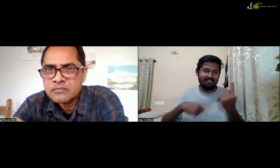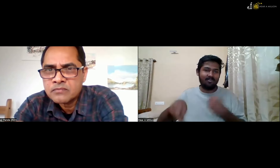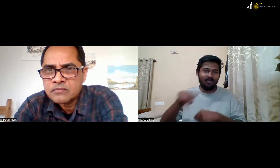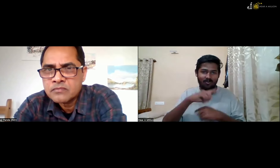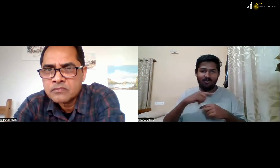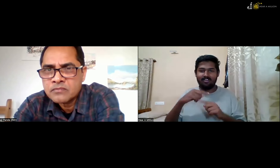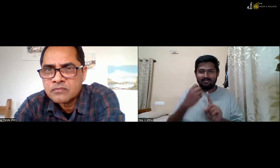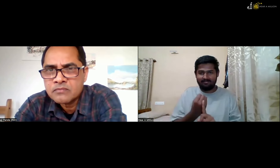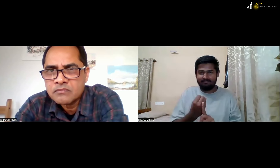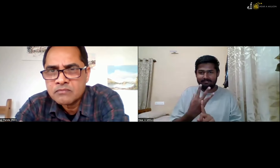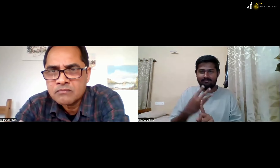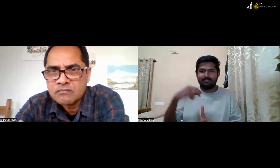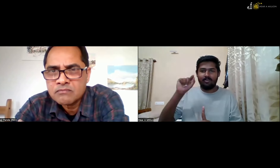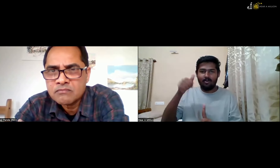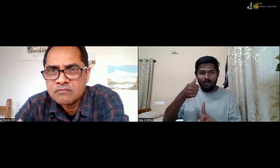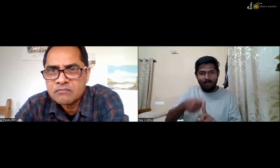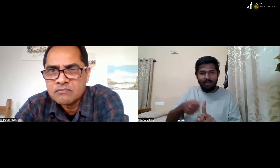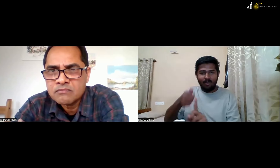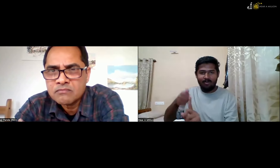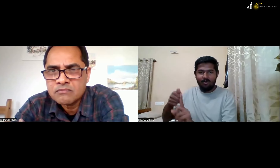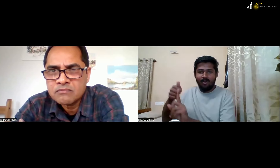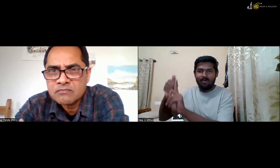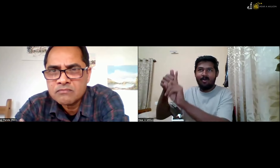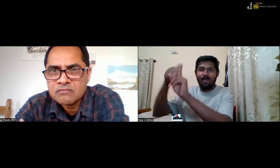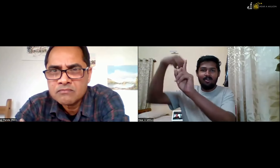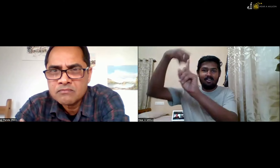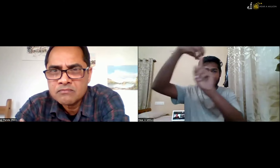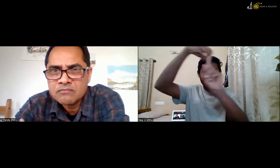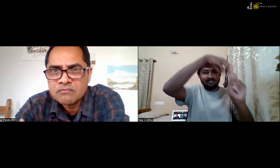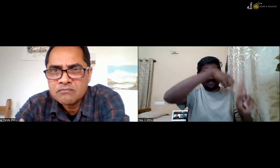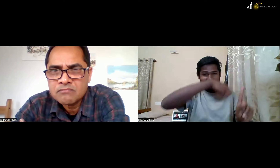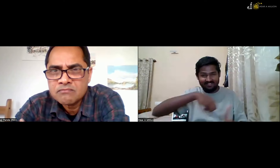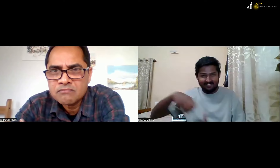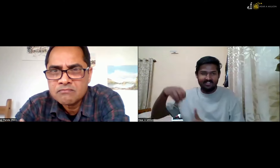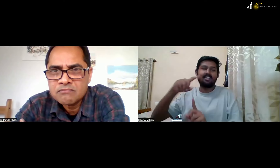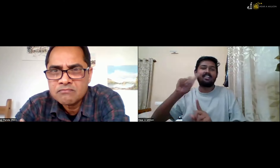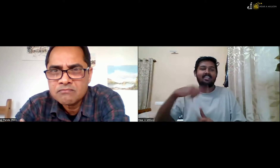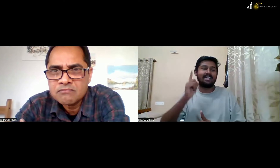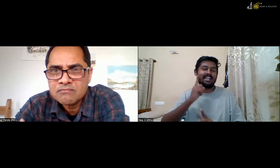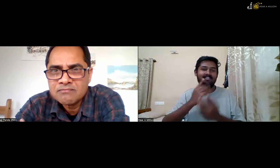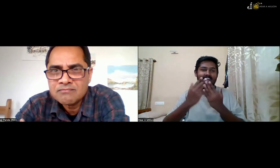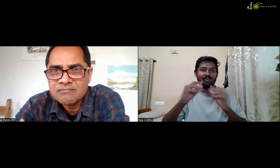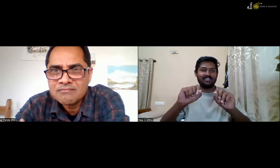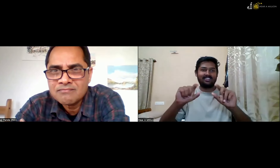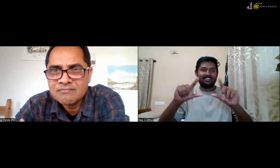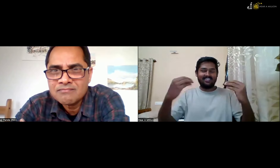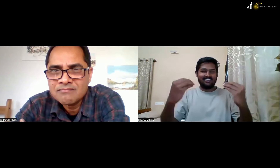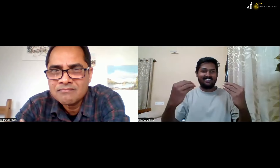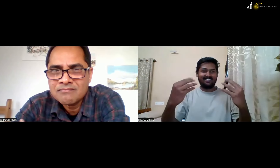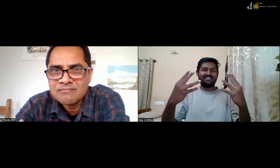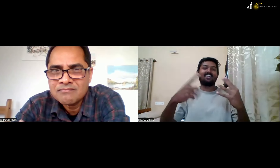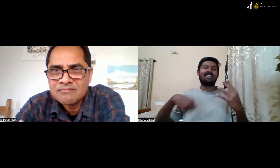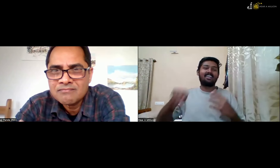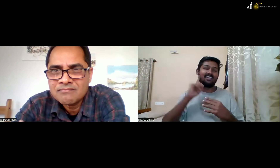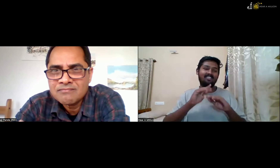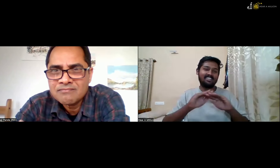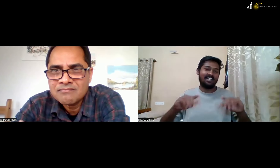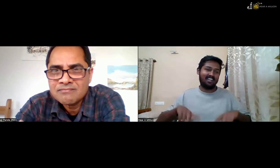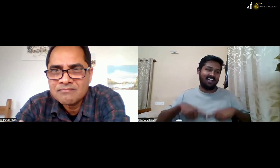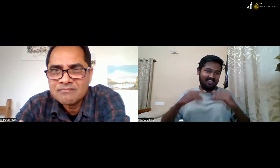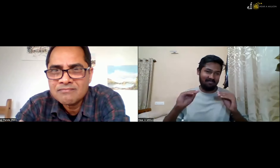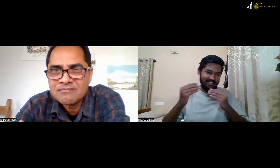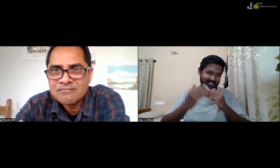deaf education in India, which is actually needed, and turning on the lights of everyone. So that's how deaf people